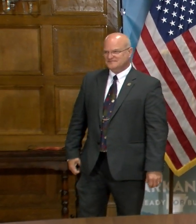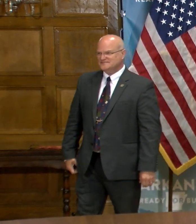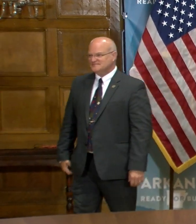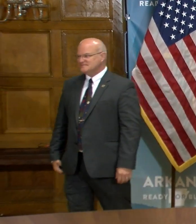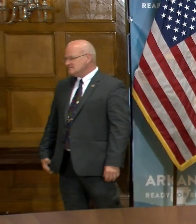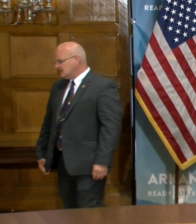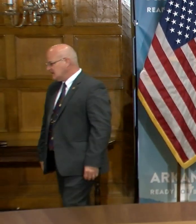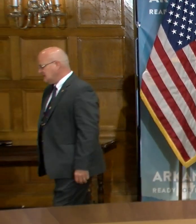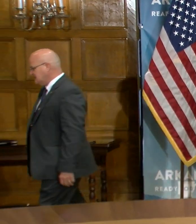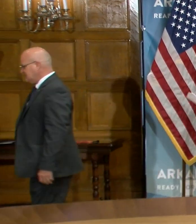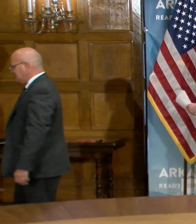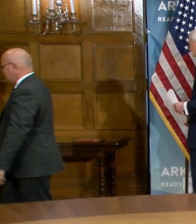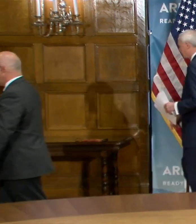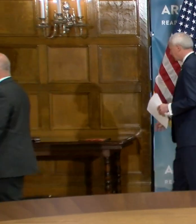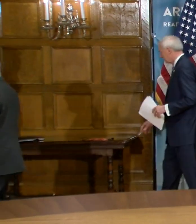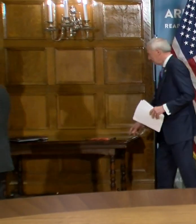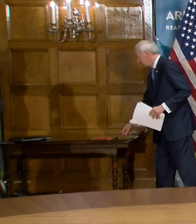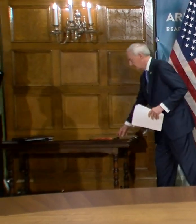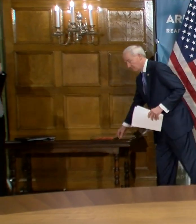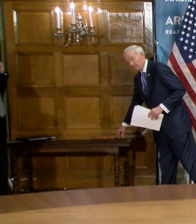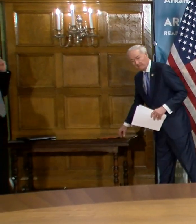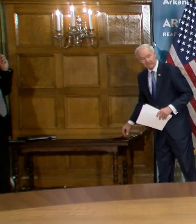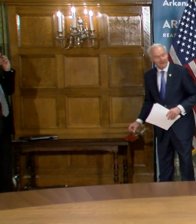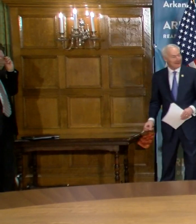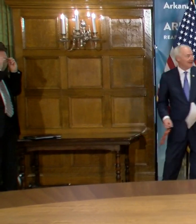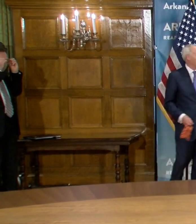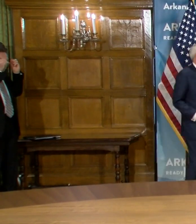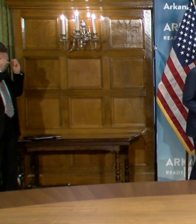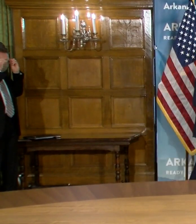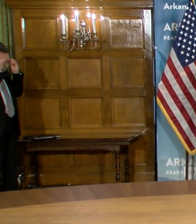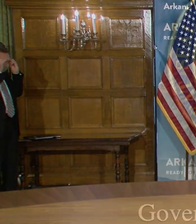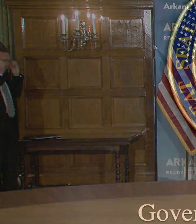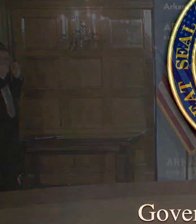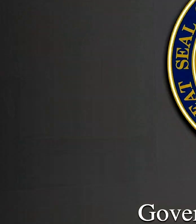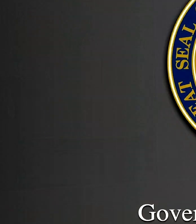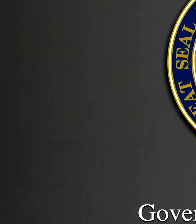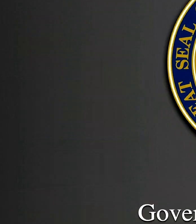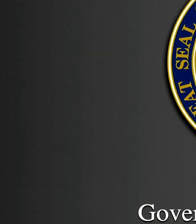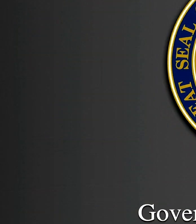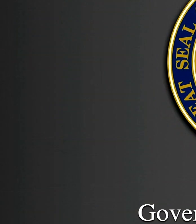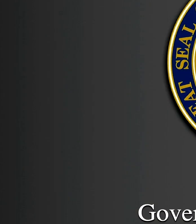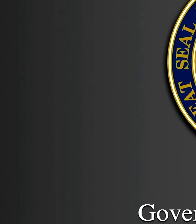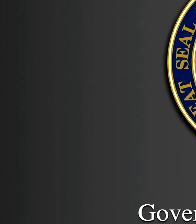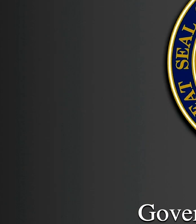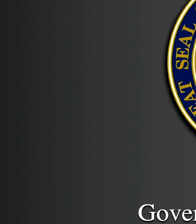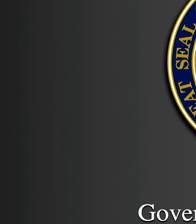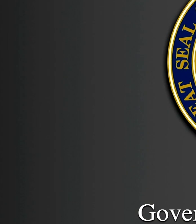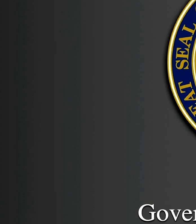So, Mike, you're my